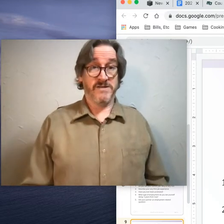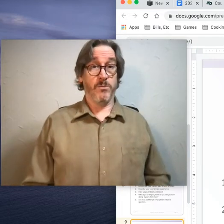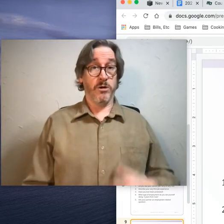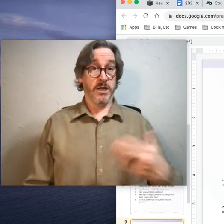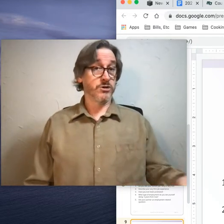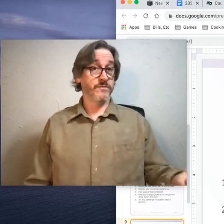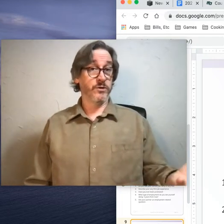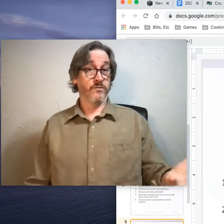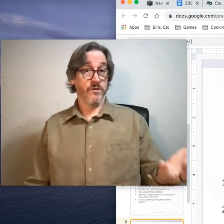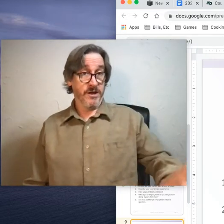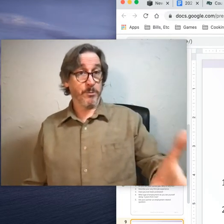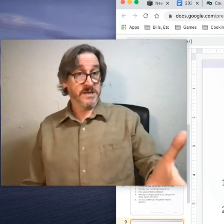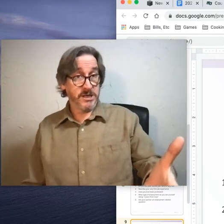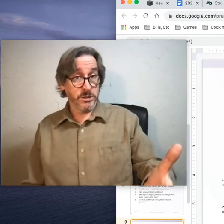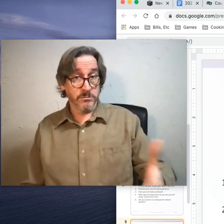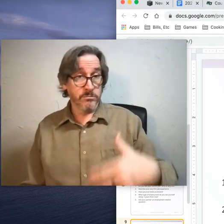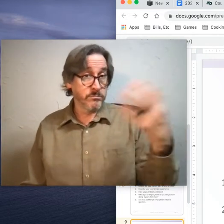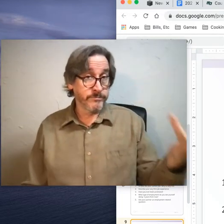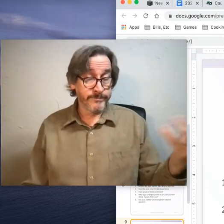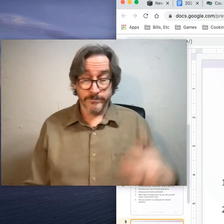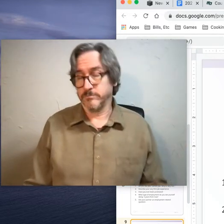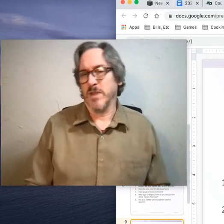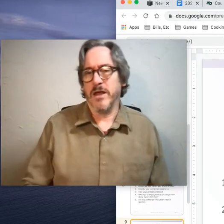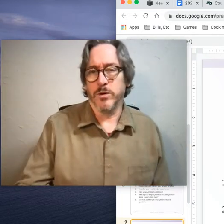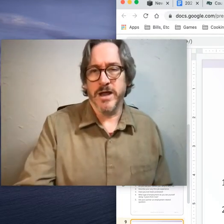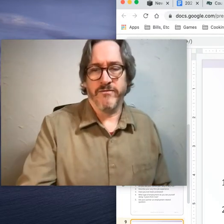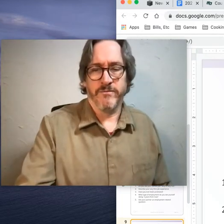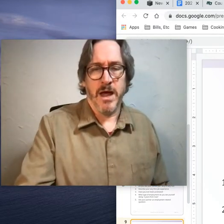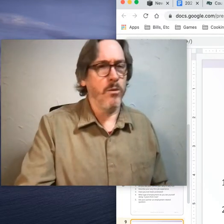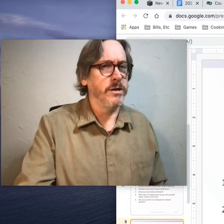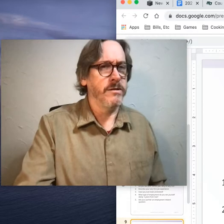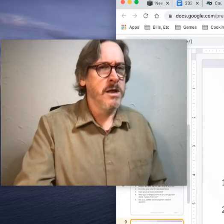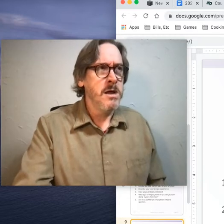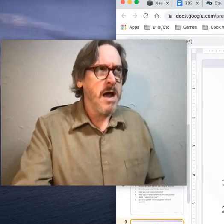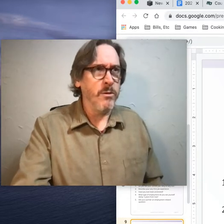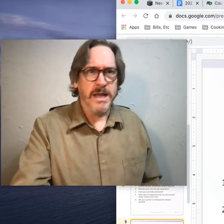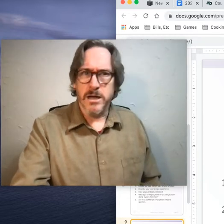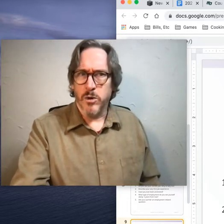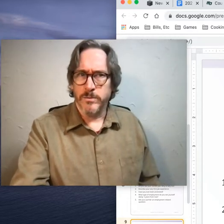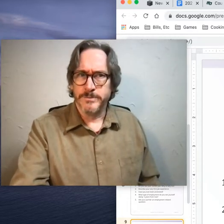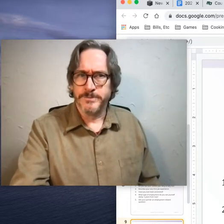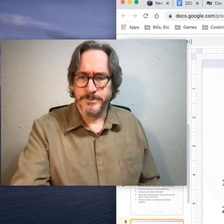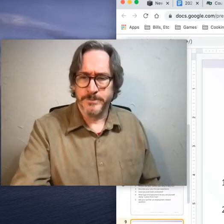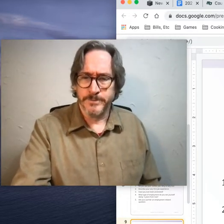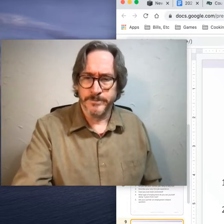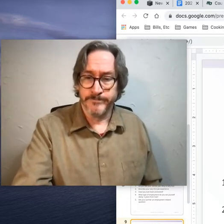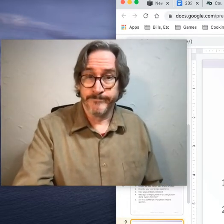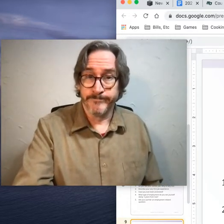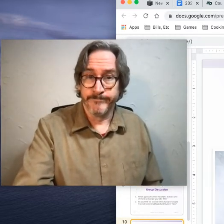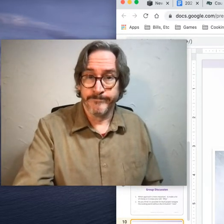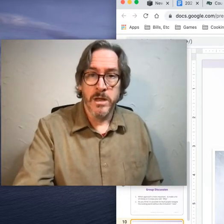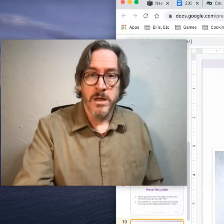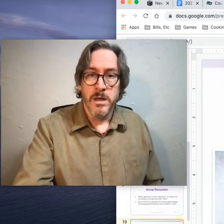if someone interviewed for their position and were deaf. How would that go?